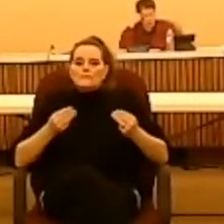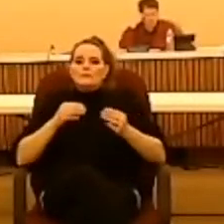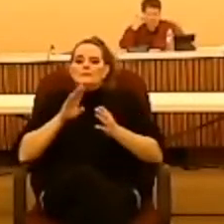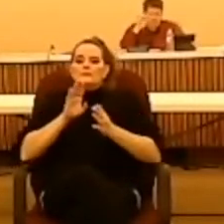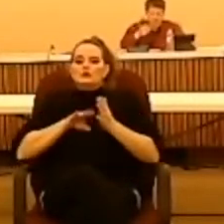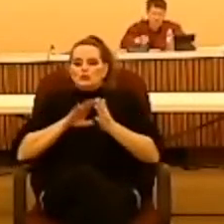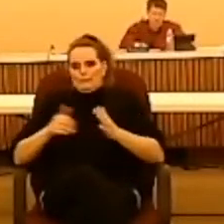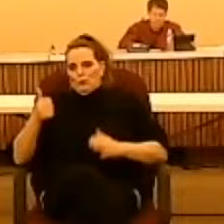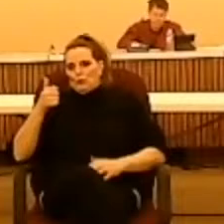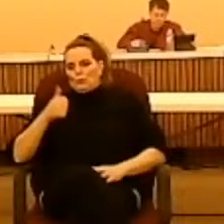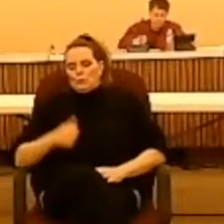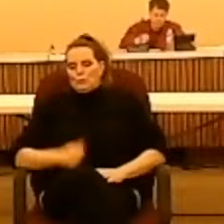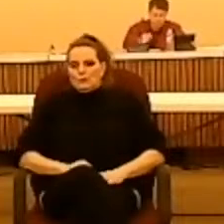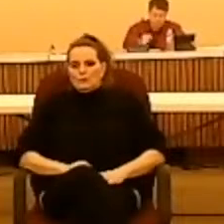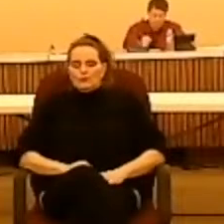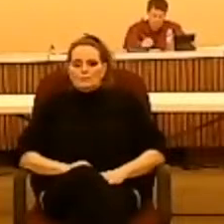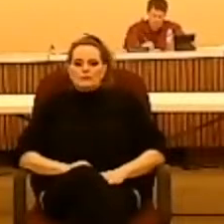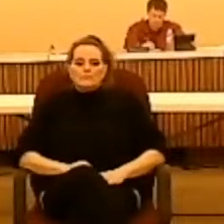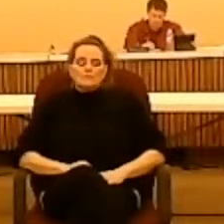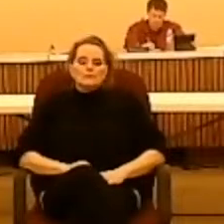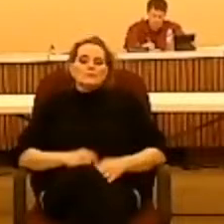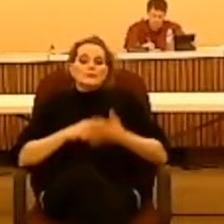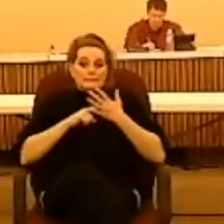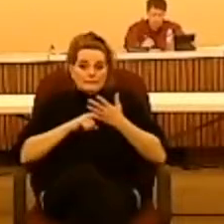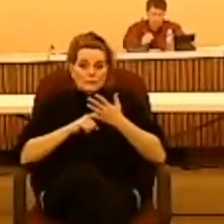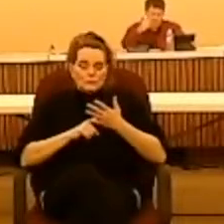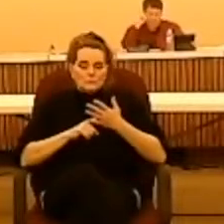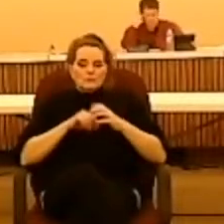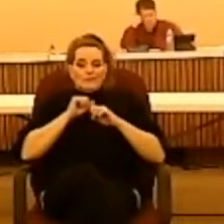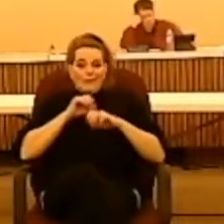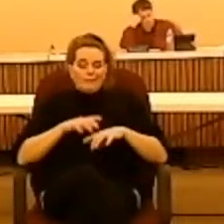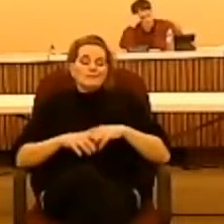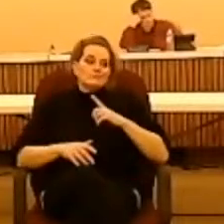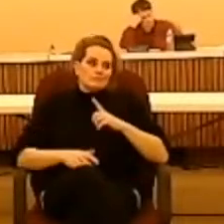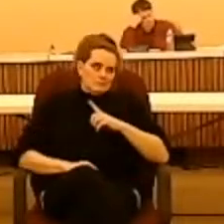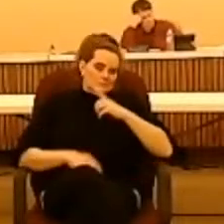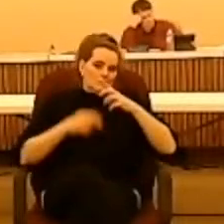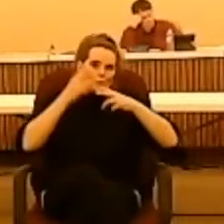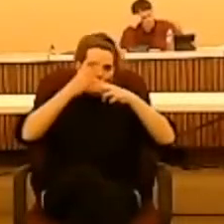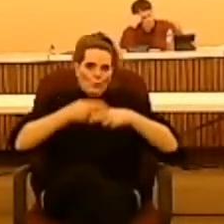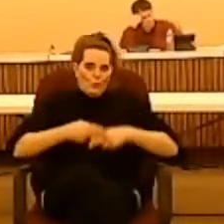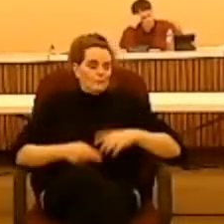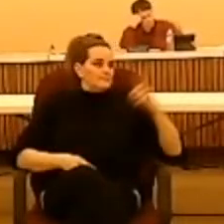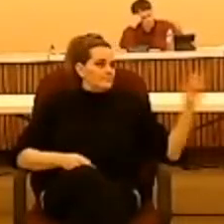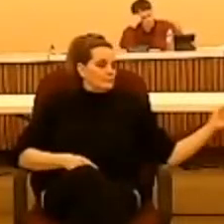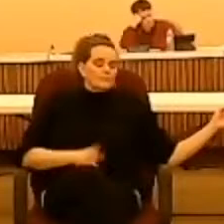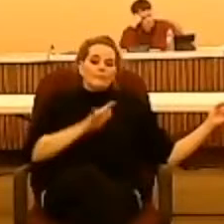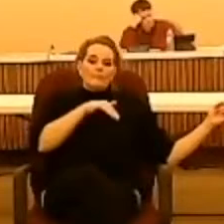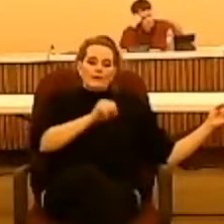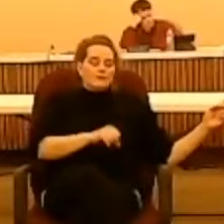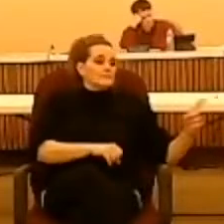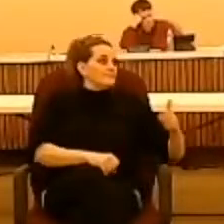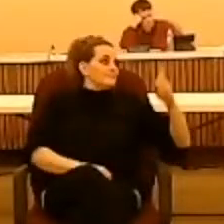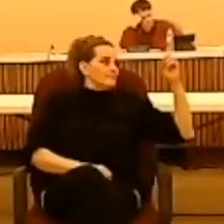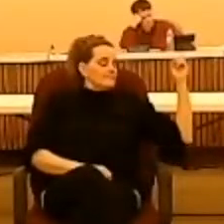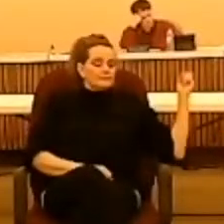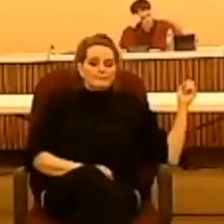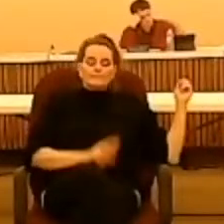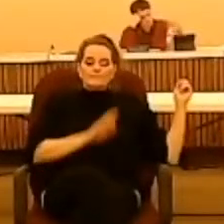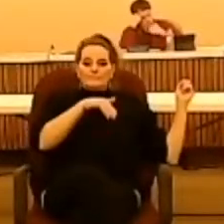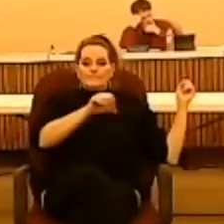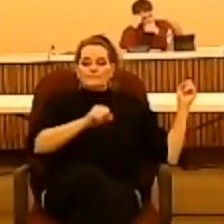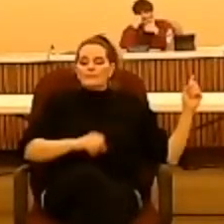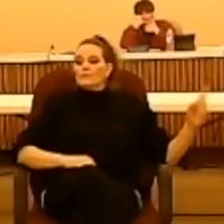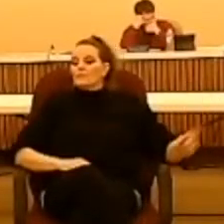Hearing none, please call the roll. Councilmember Barley, Aye. Councilmember Stafford. Aye.